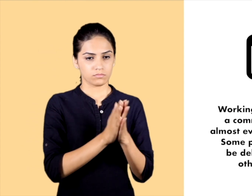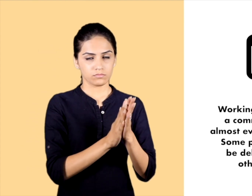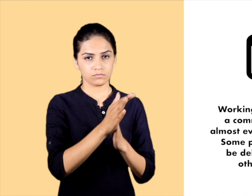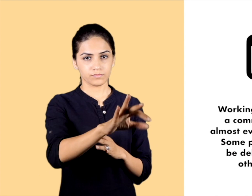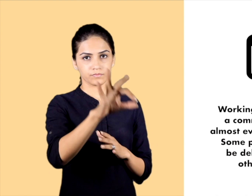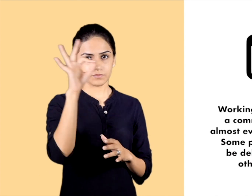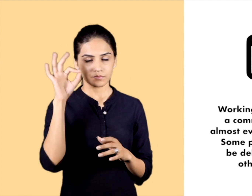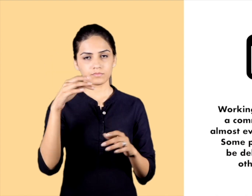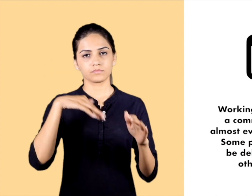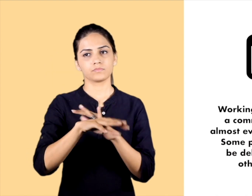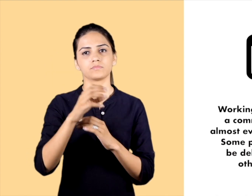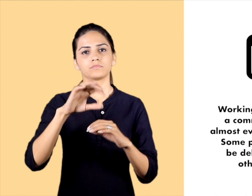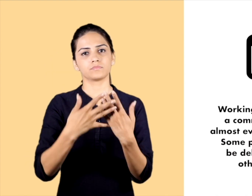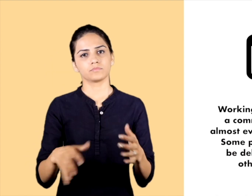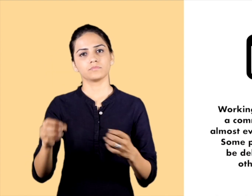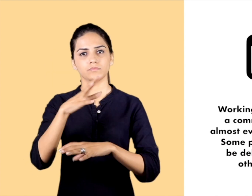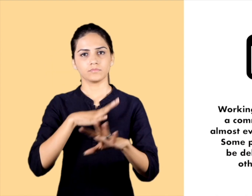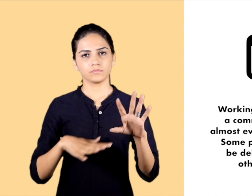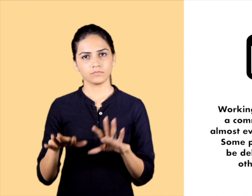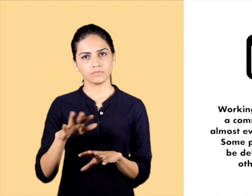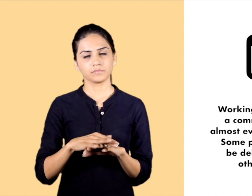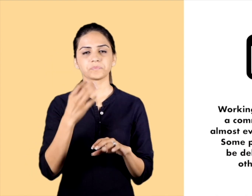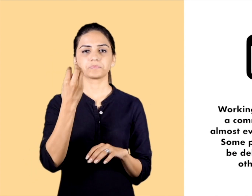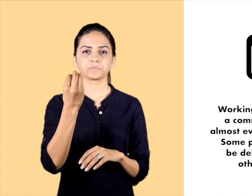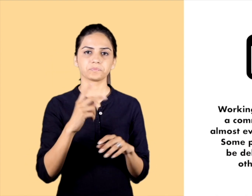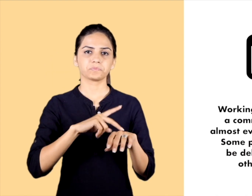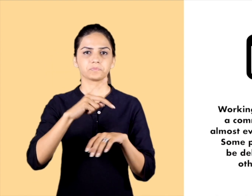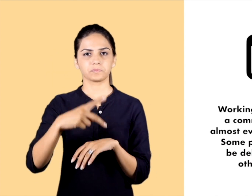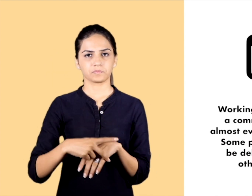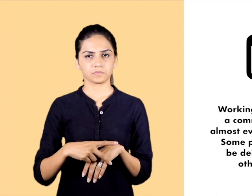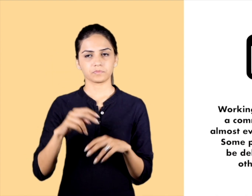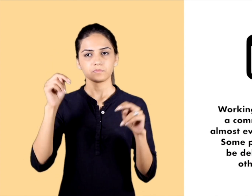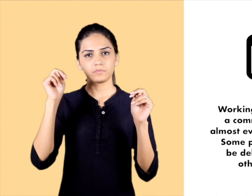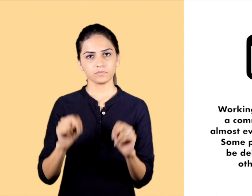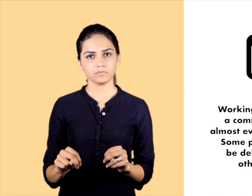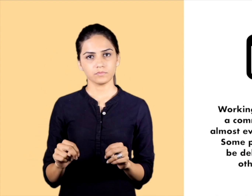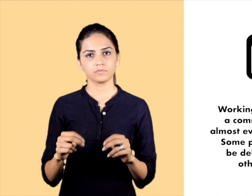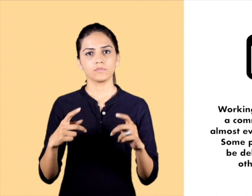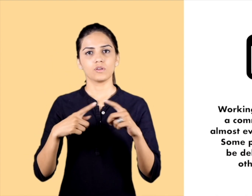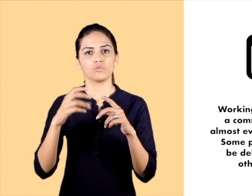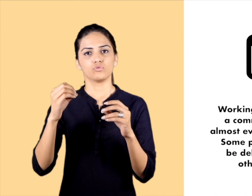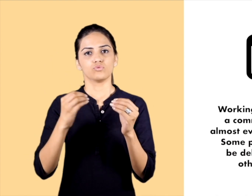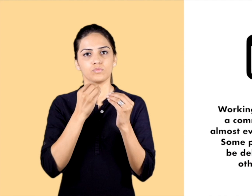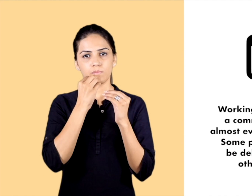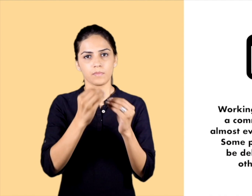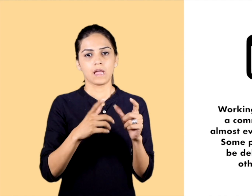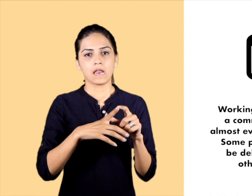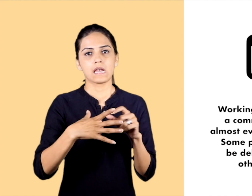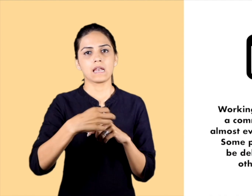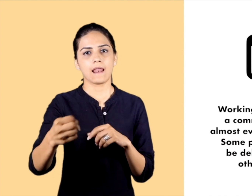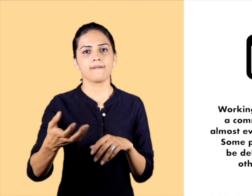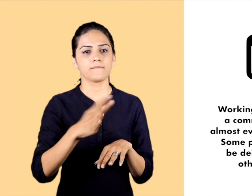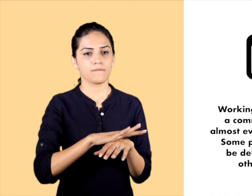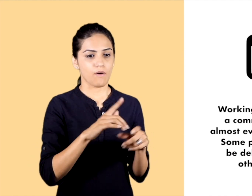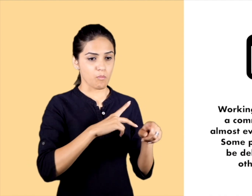practice in almost every organization. Some projects need to be delivered before other projects.